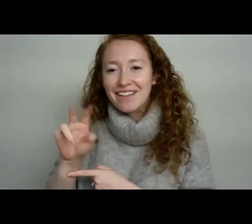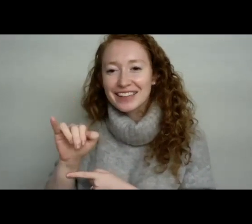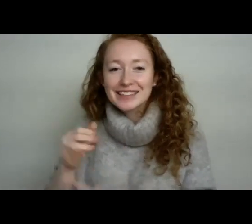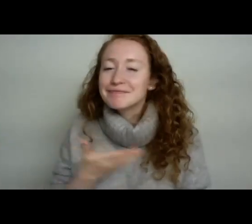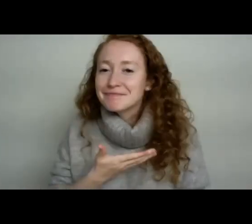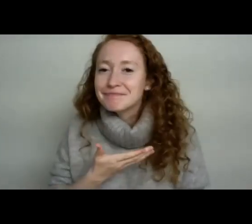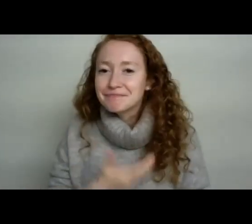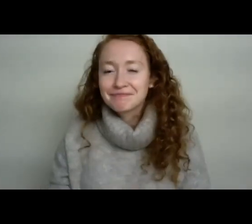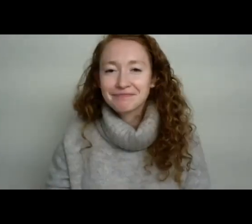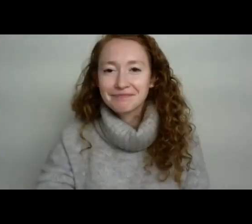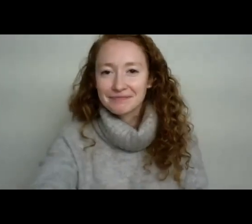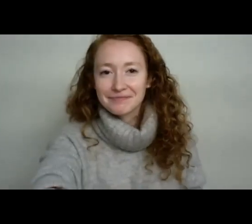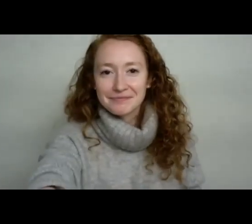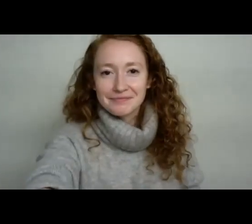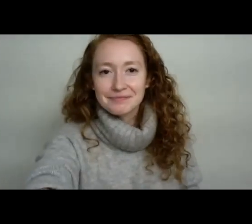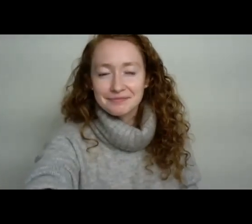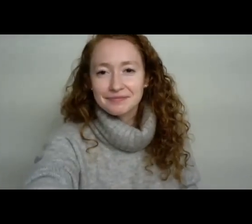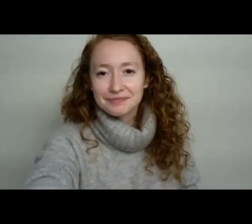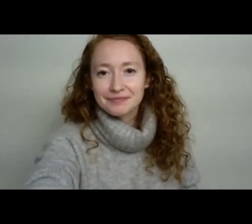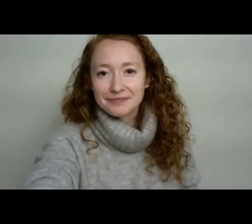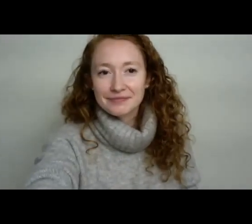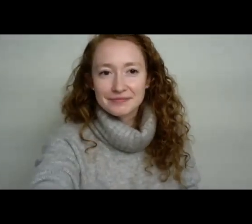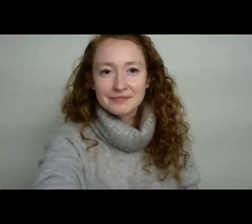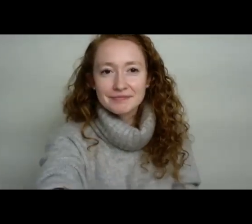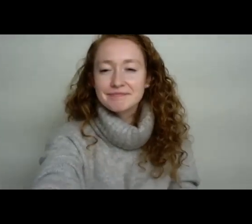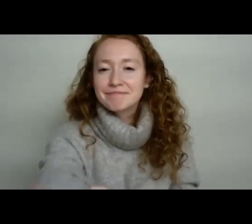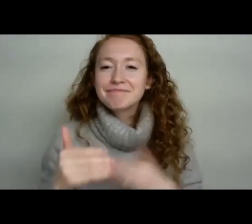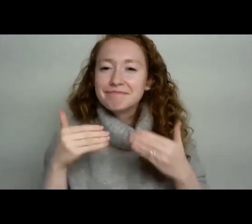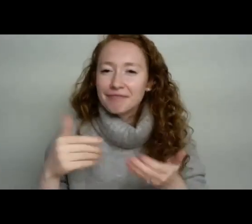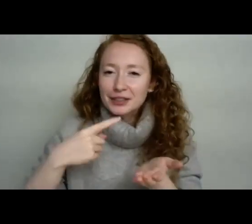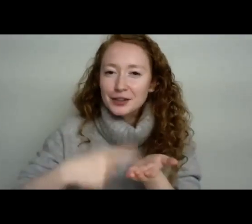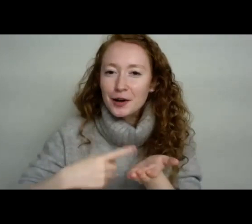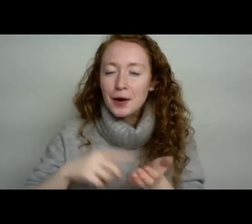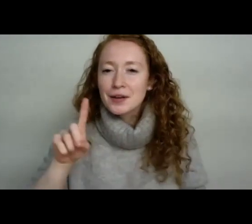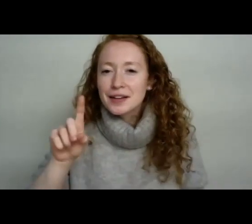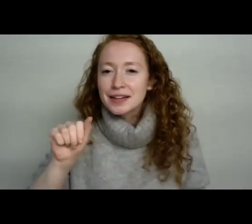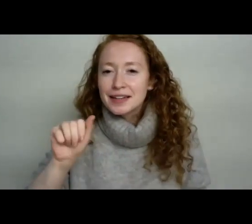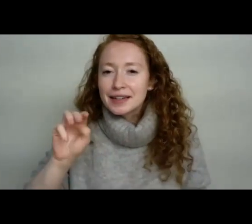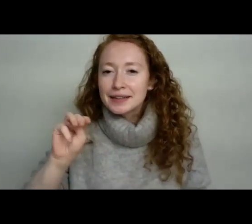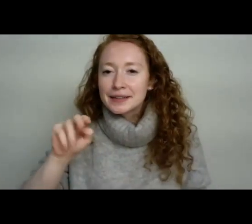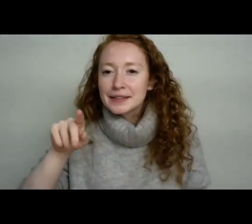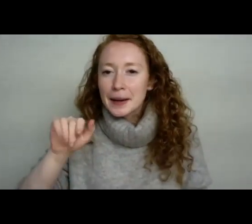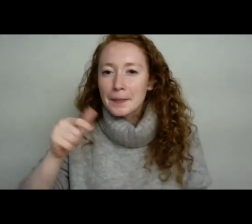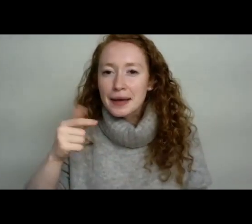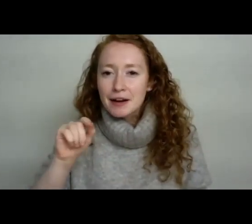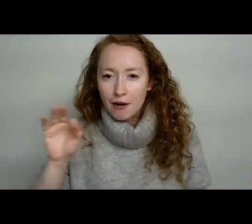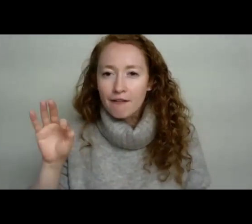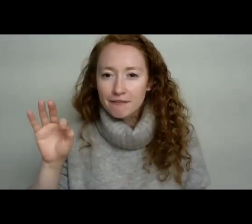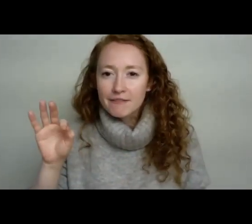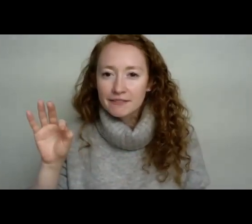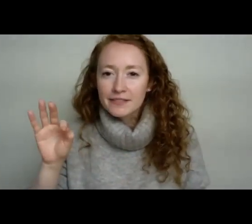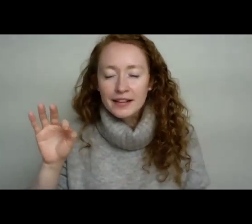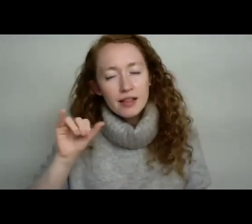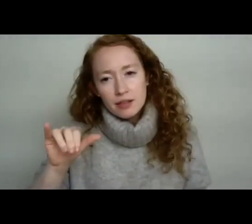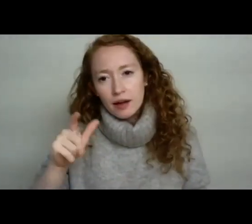Dobby. So let's talk about damping off, because it's really common that damp the plants,